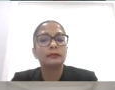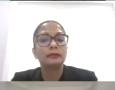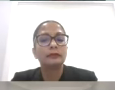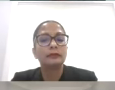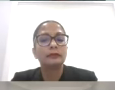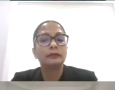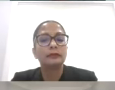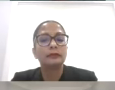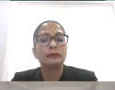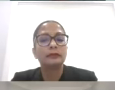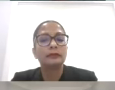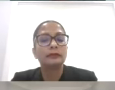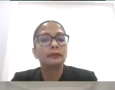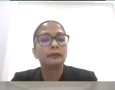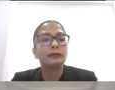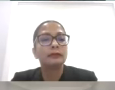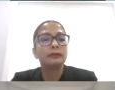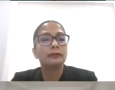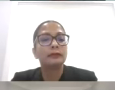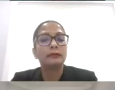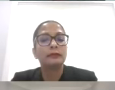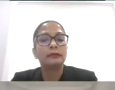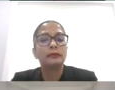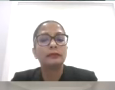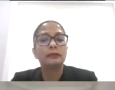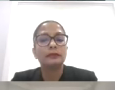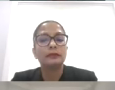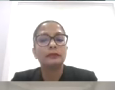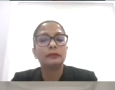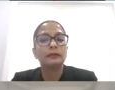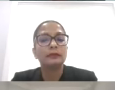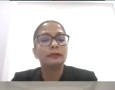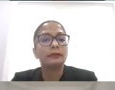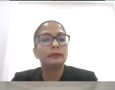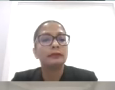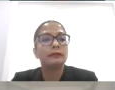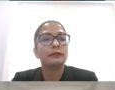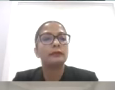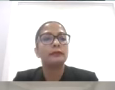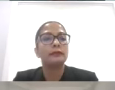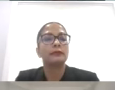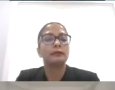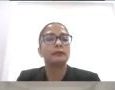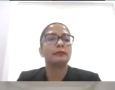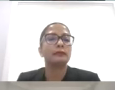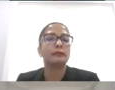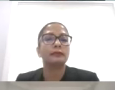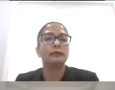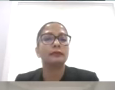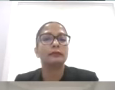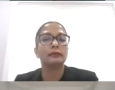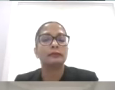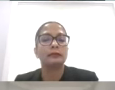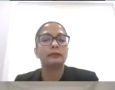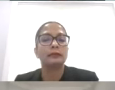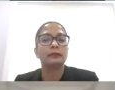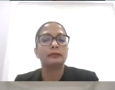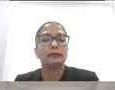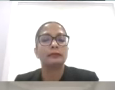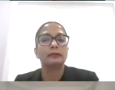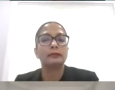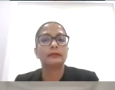codes, and it should function easily and enhance the experience of people on your website.